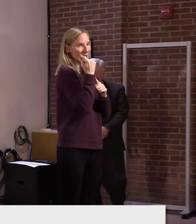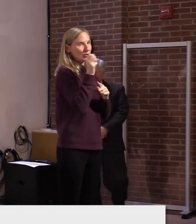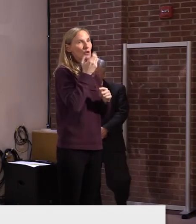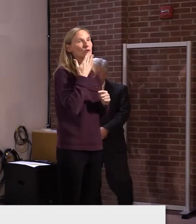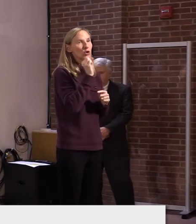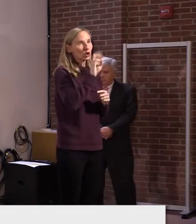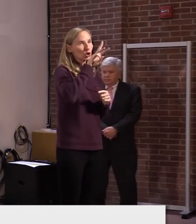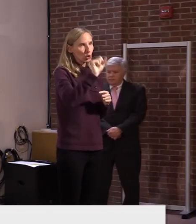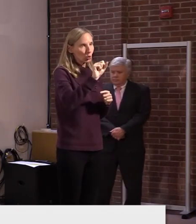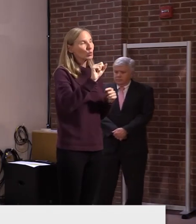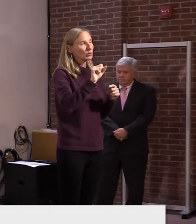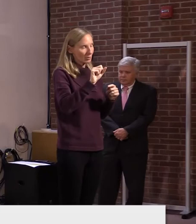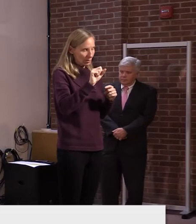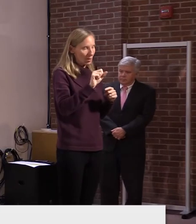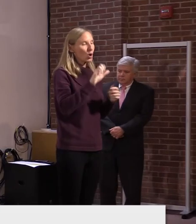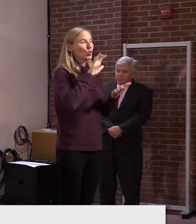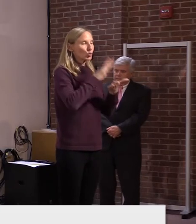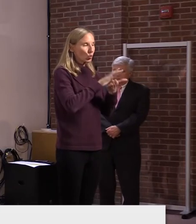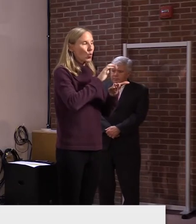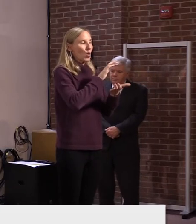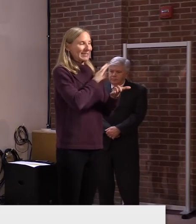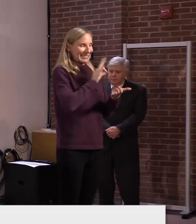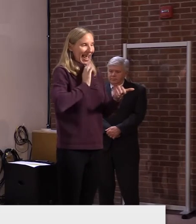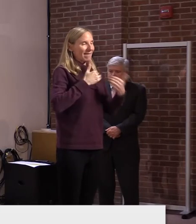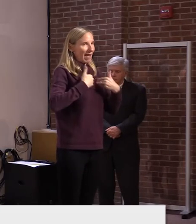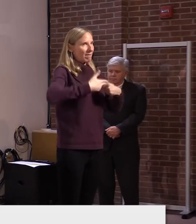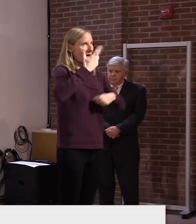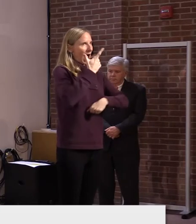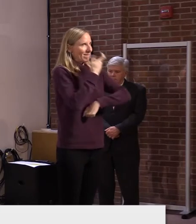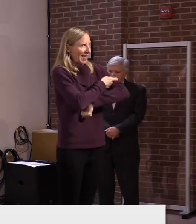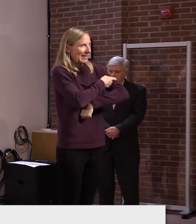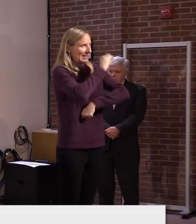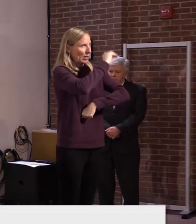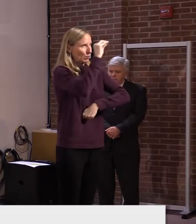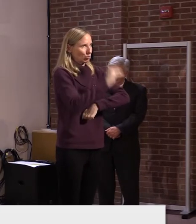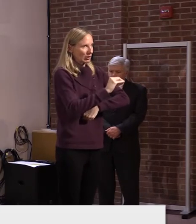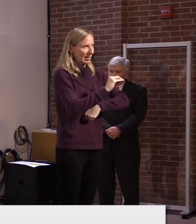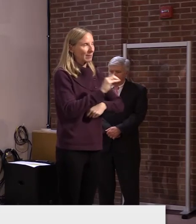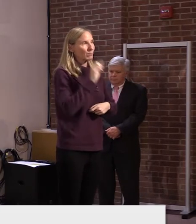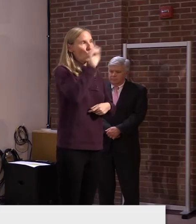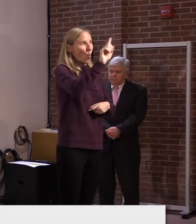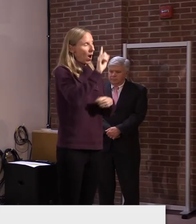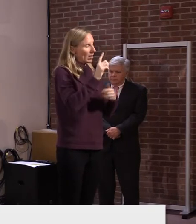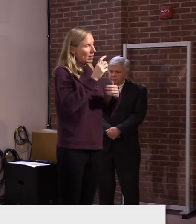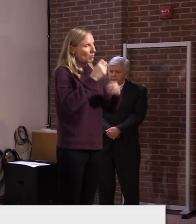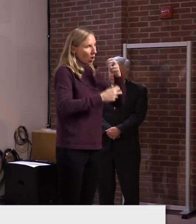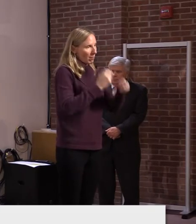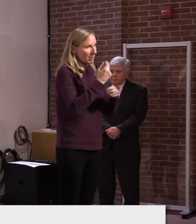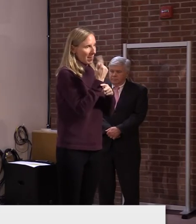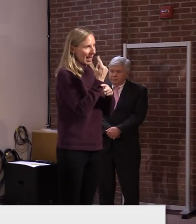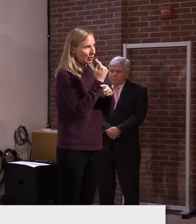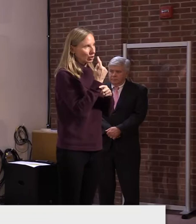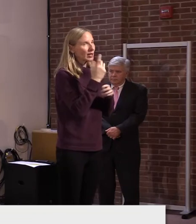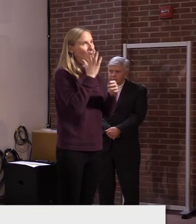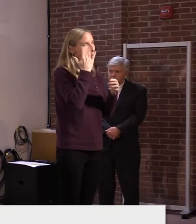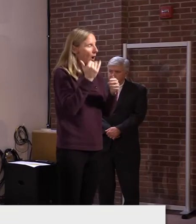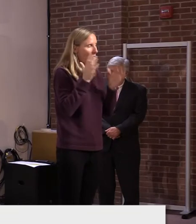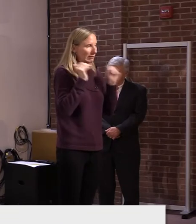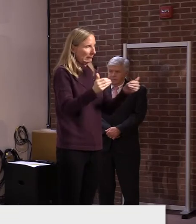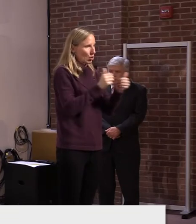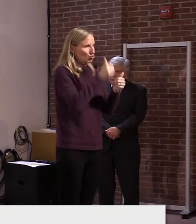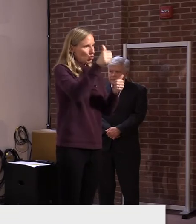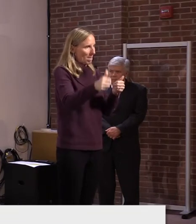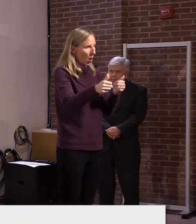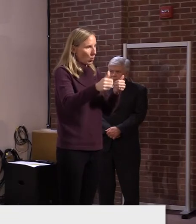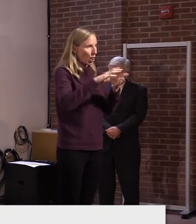there's a high vaccination rate among our school staff. You know, last year, one of the issues that tipped a lot of our schools into remote learning was the staff